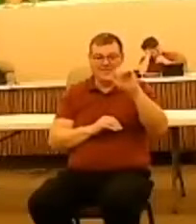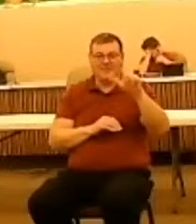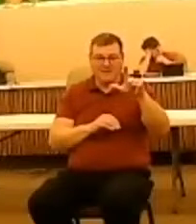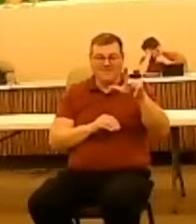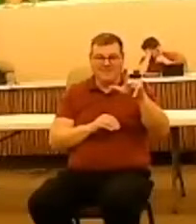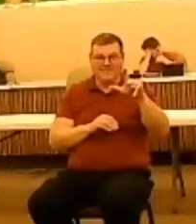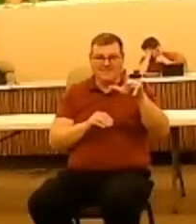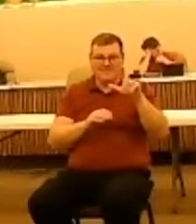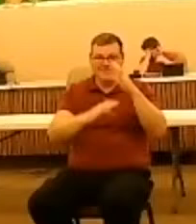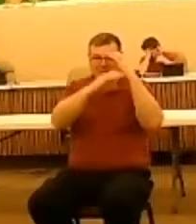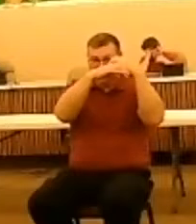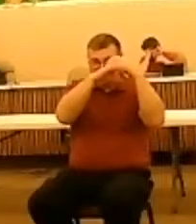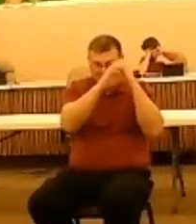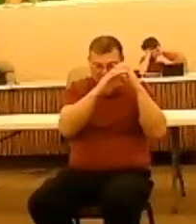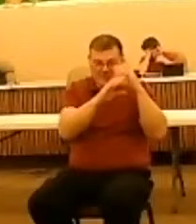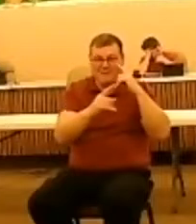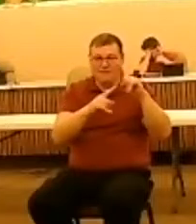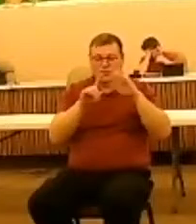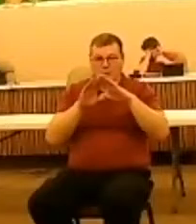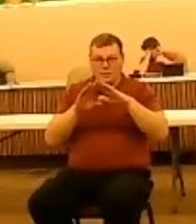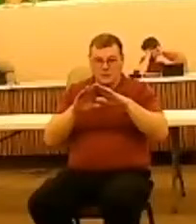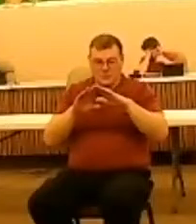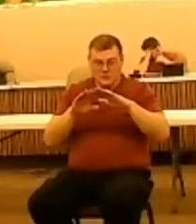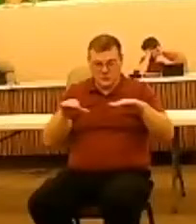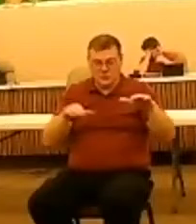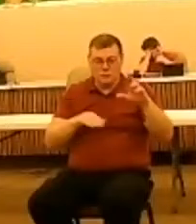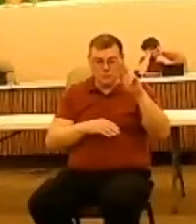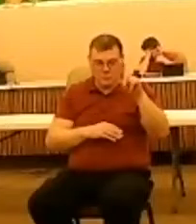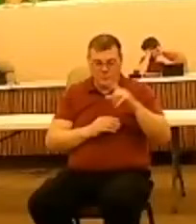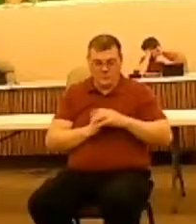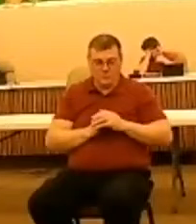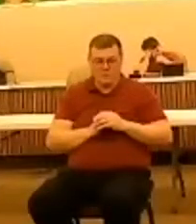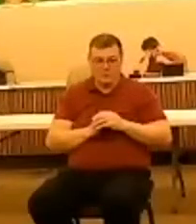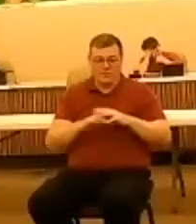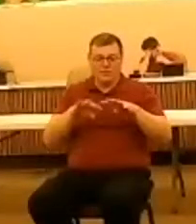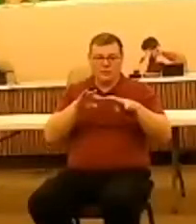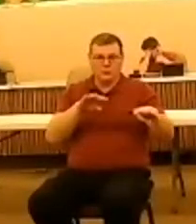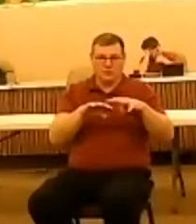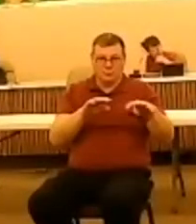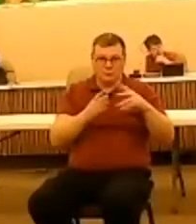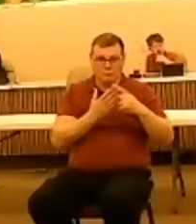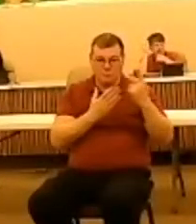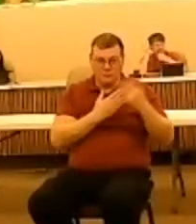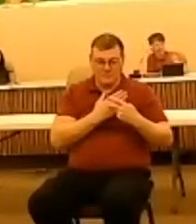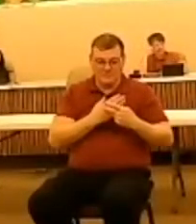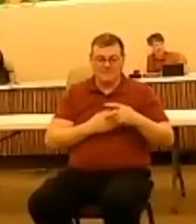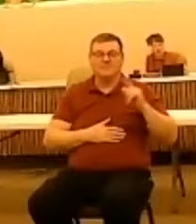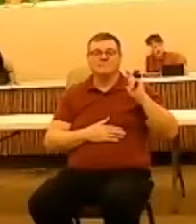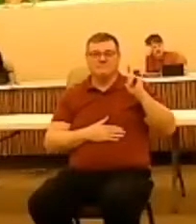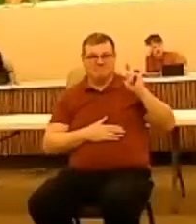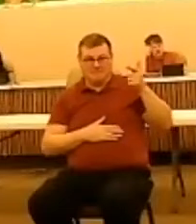topographical survey for Children Road Drainage Project. Second.